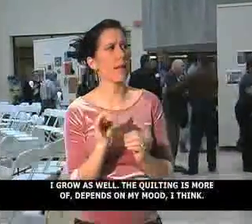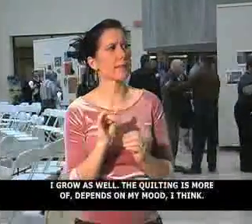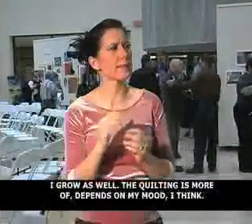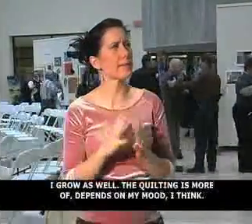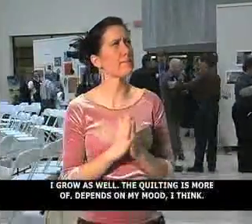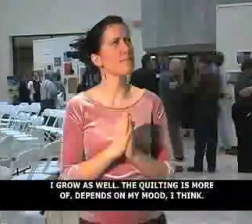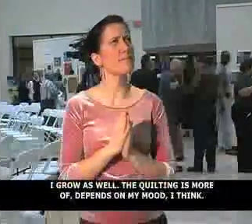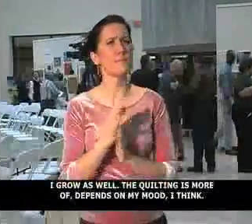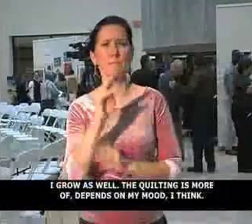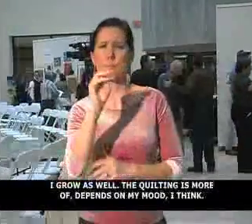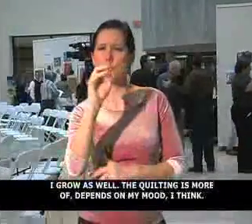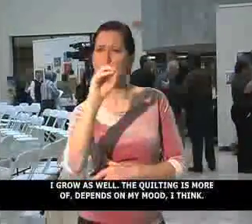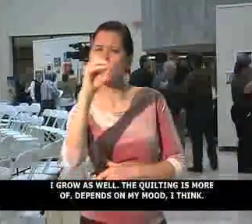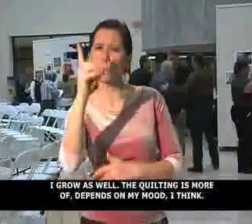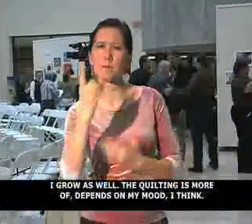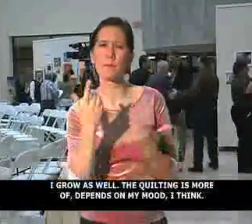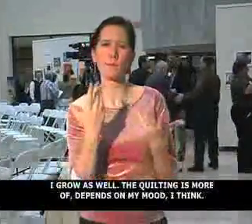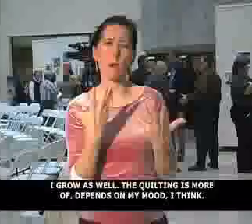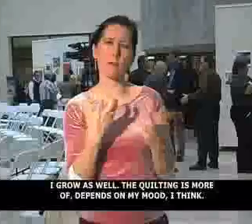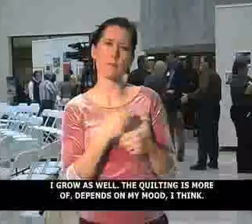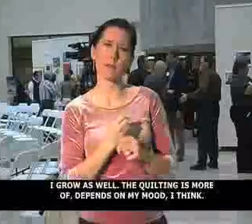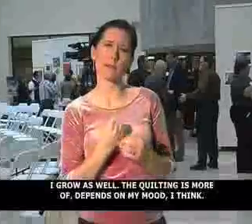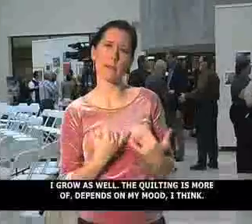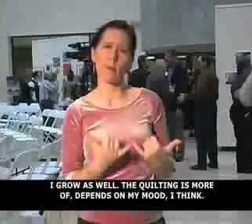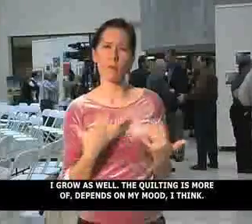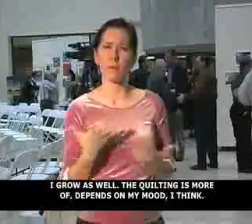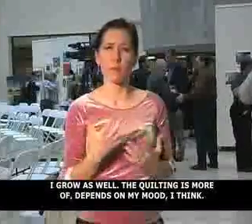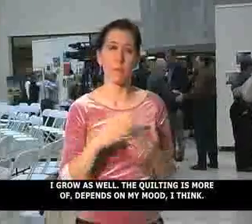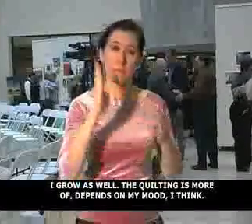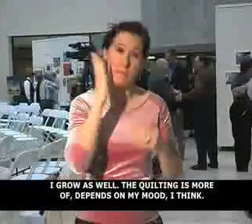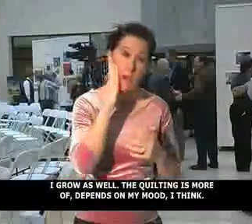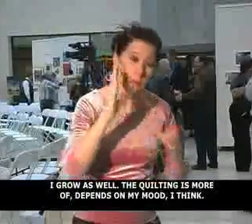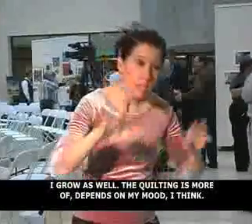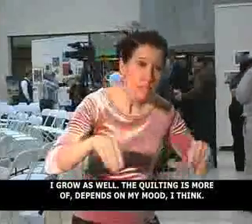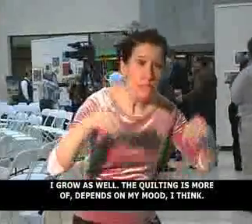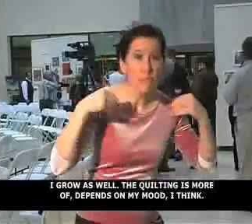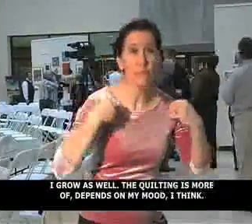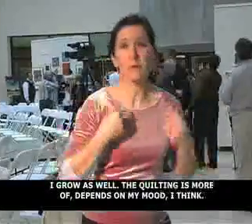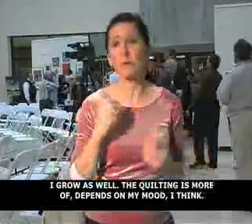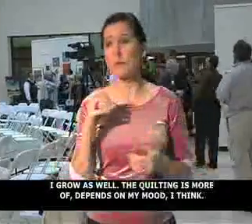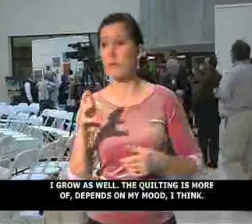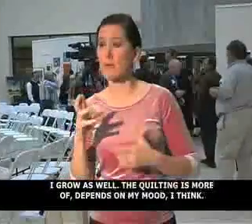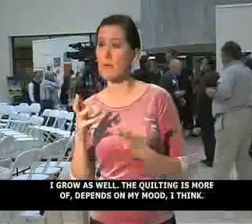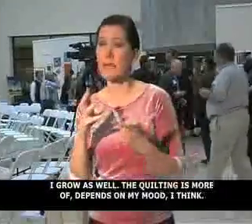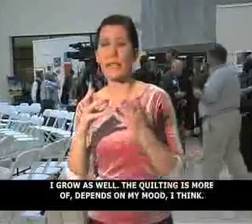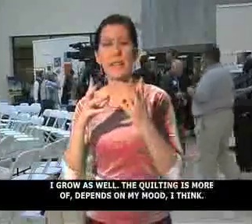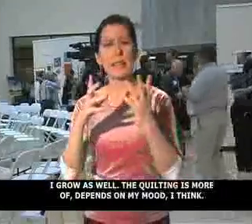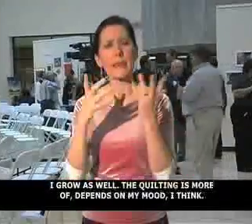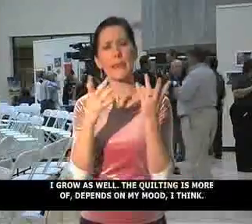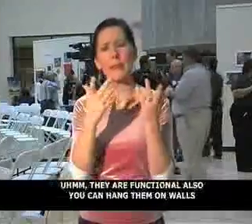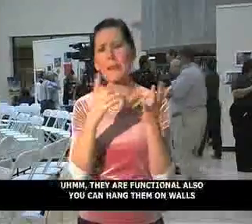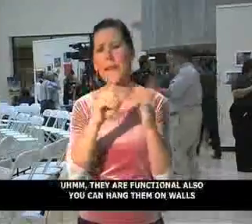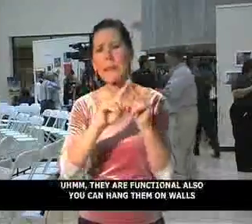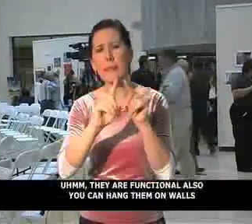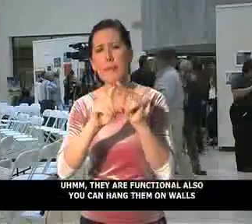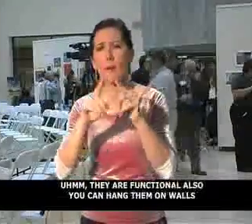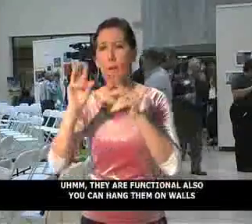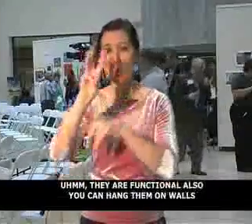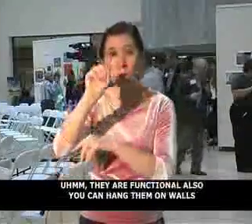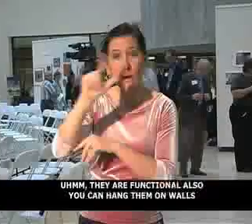quilting is more of, it depends on my mood, I think. They're functional